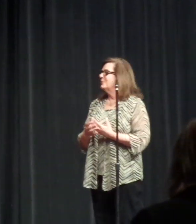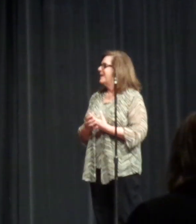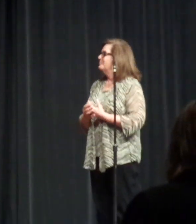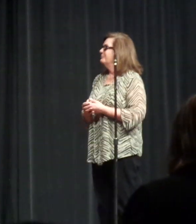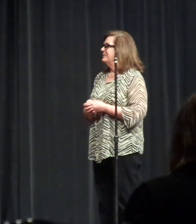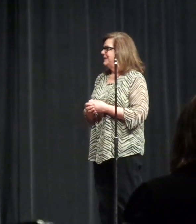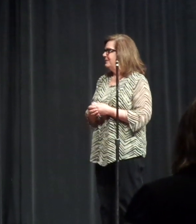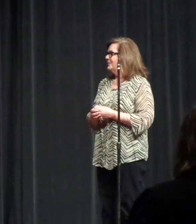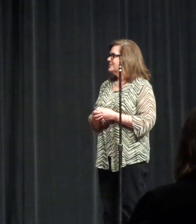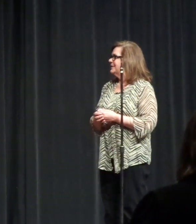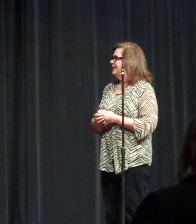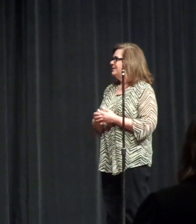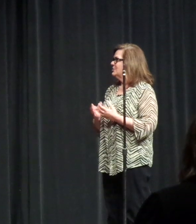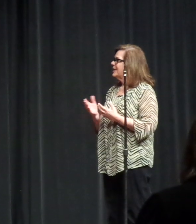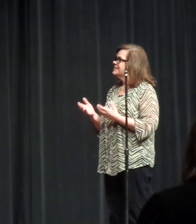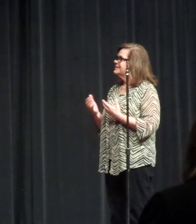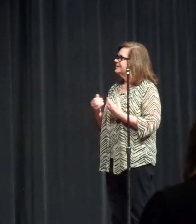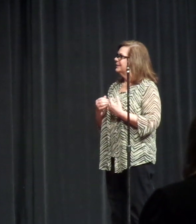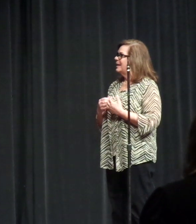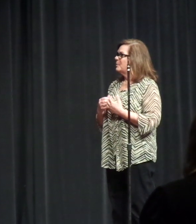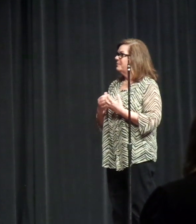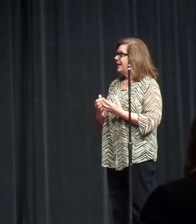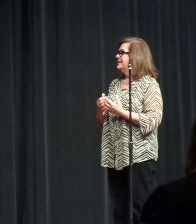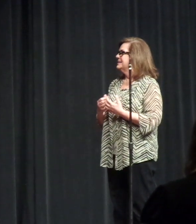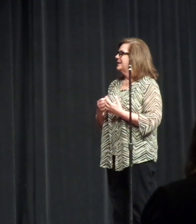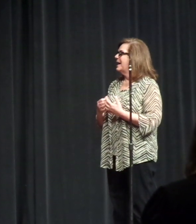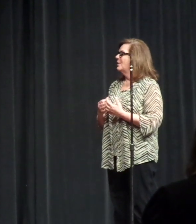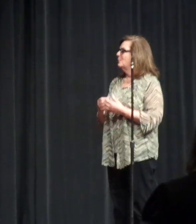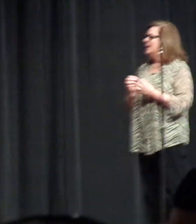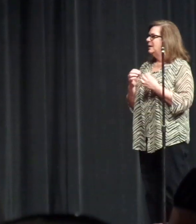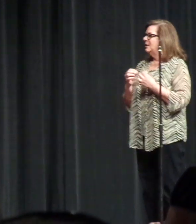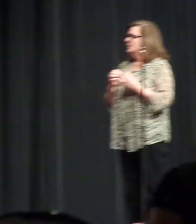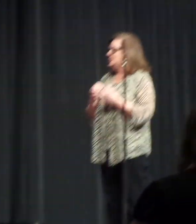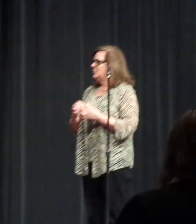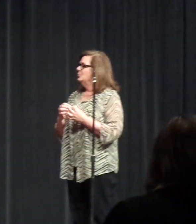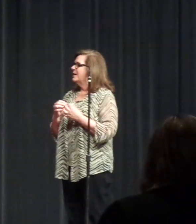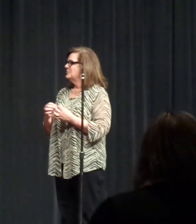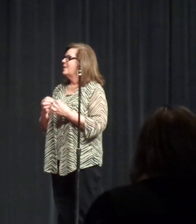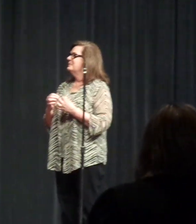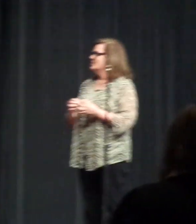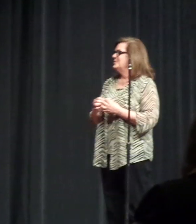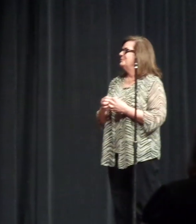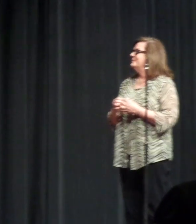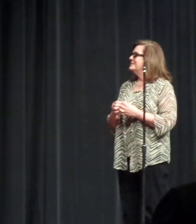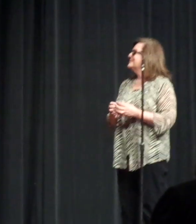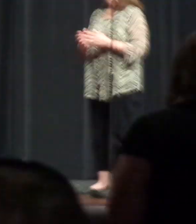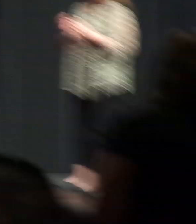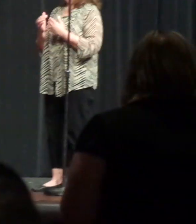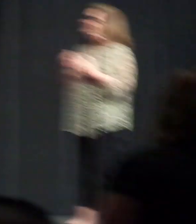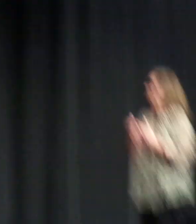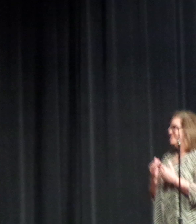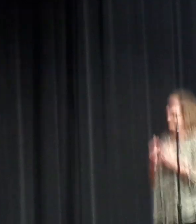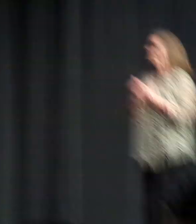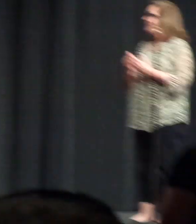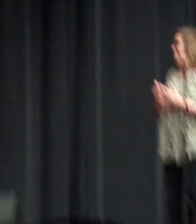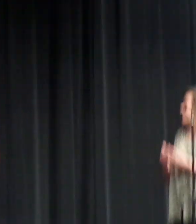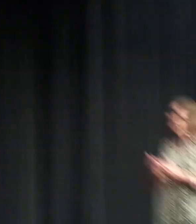program over the years, and I just am amazed at how you have taught the students the most important thing, which